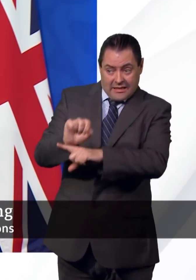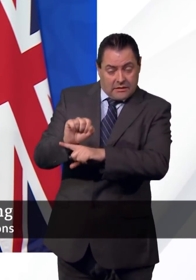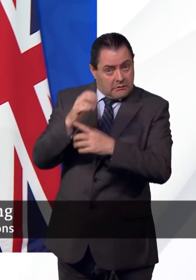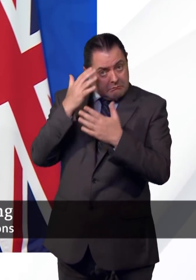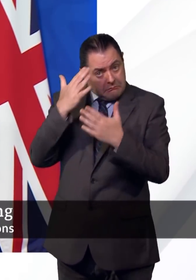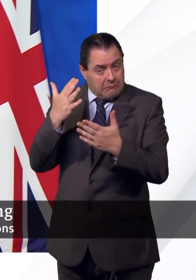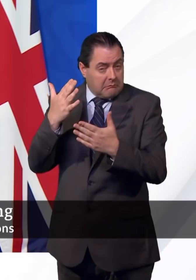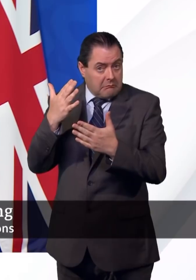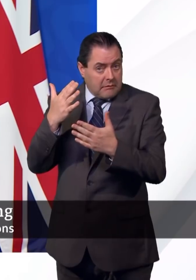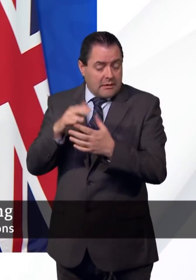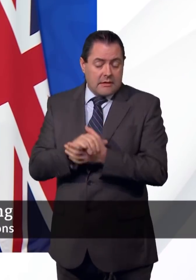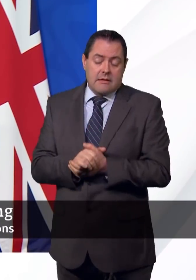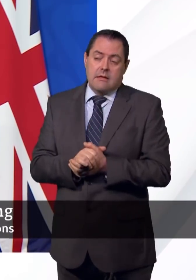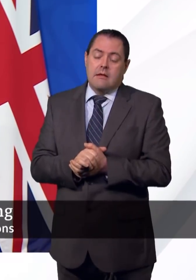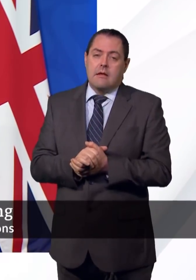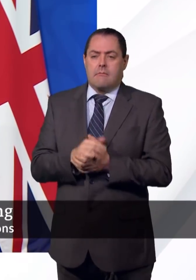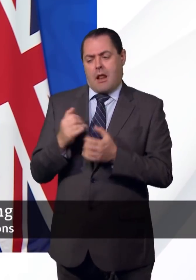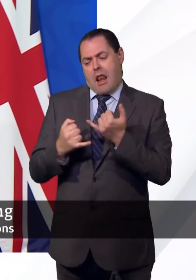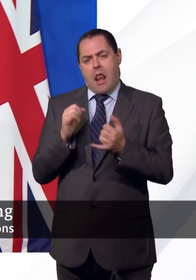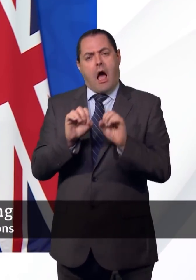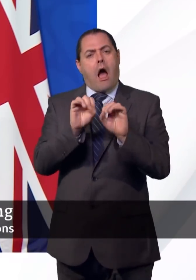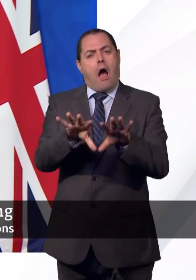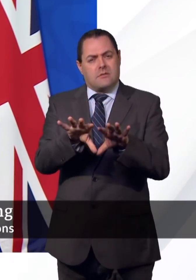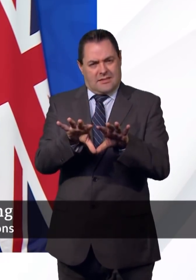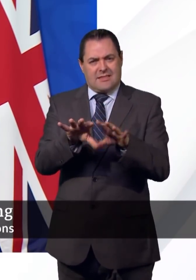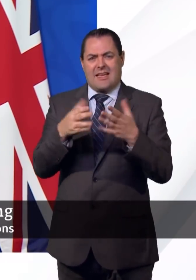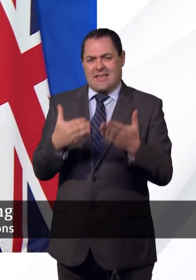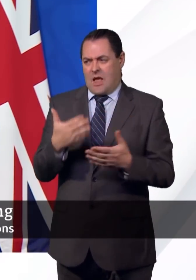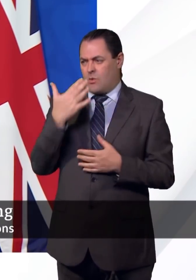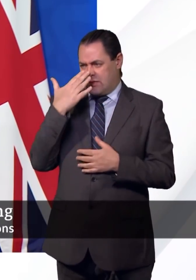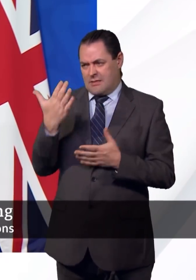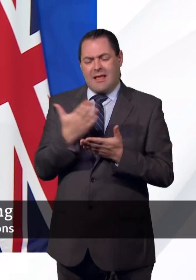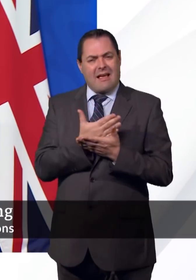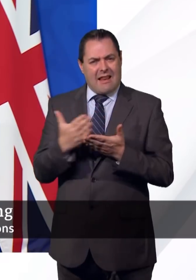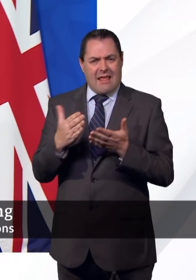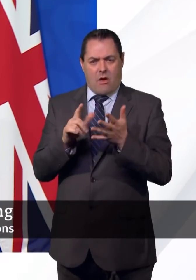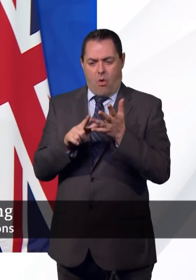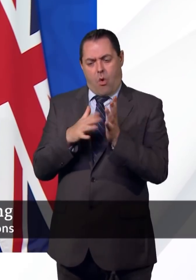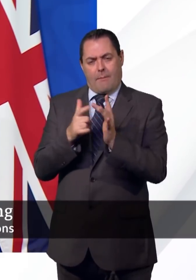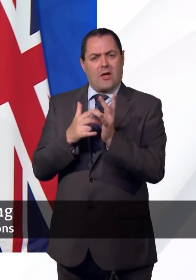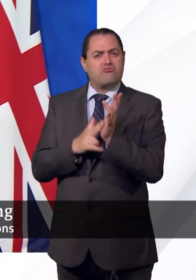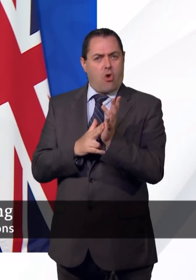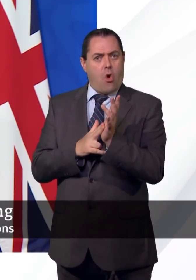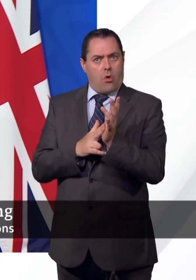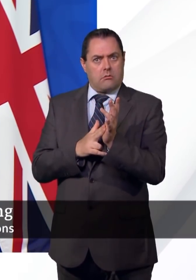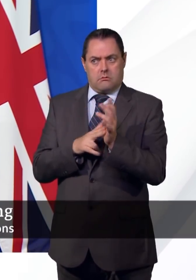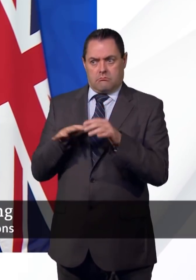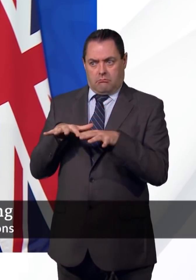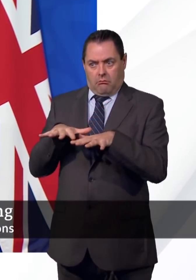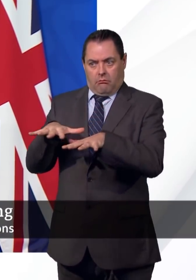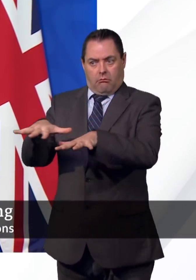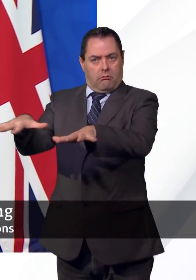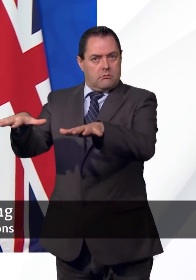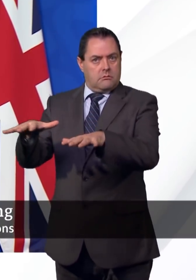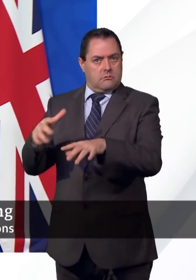against it. But since I last spoke to you, it's become increasingly clear that Omicron is growing much faster than the